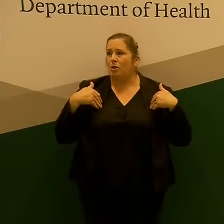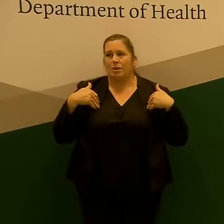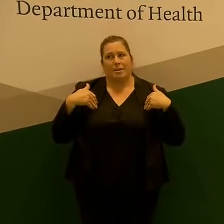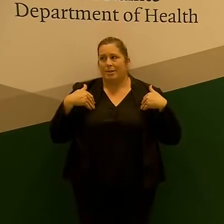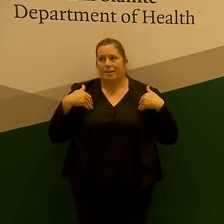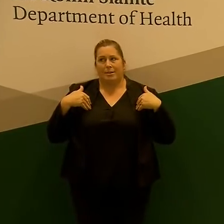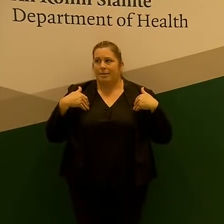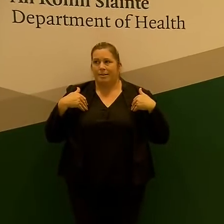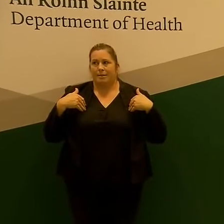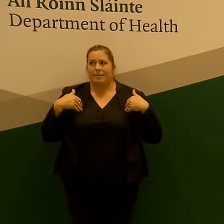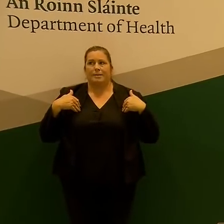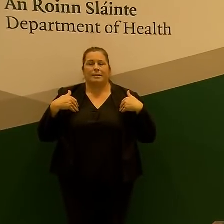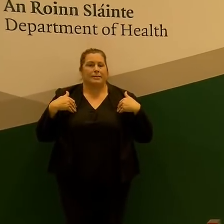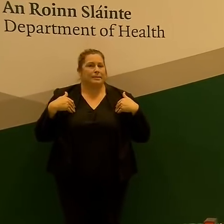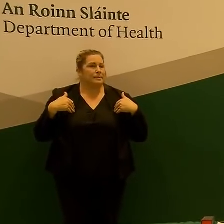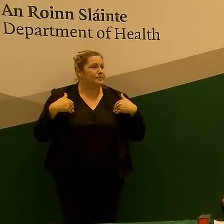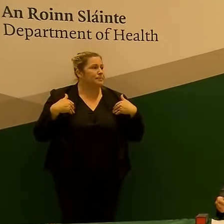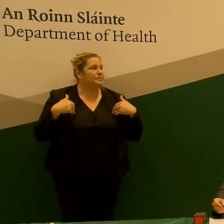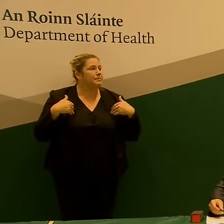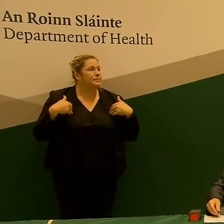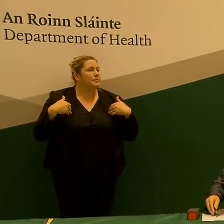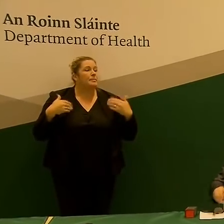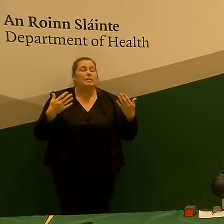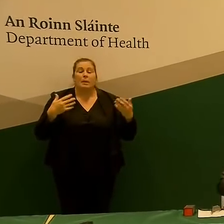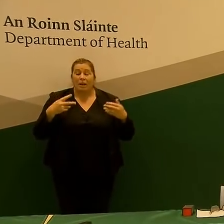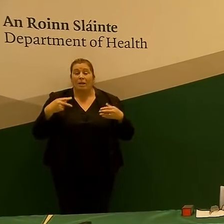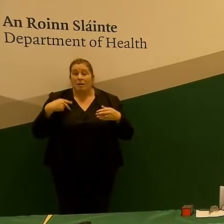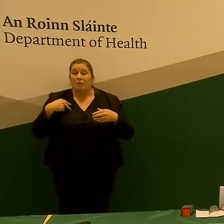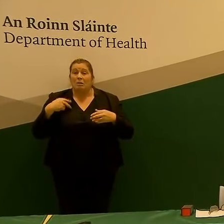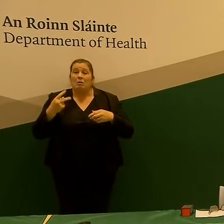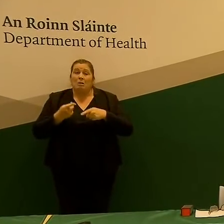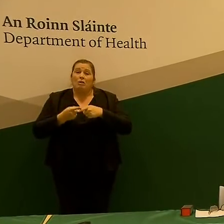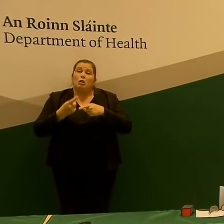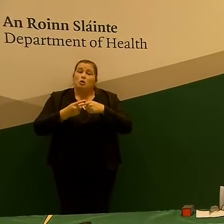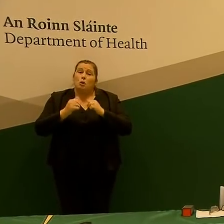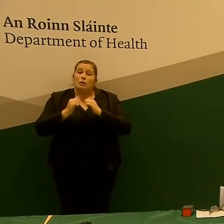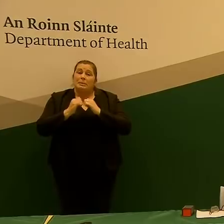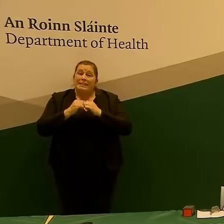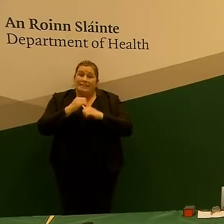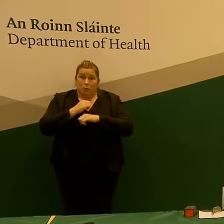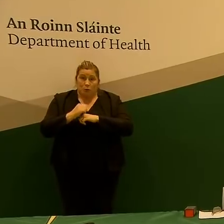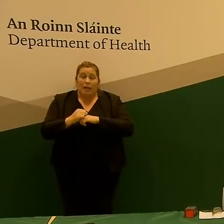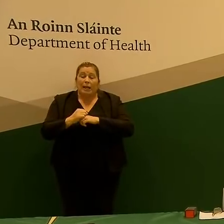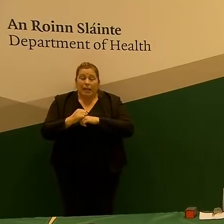present. It was a relatively short meeting today, Paul.